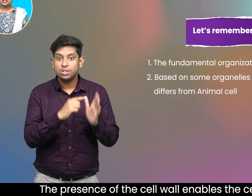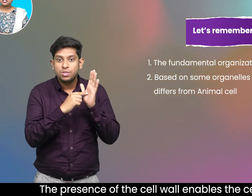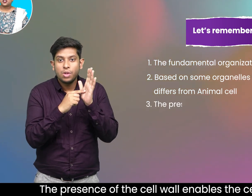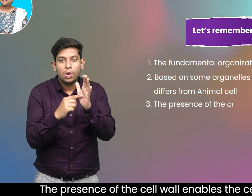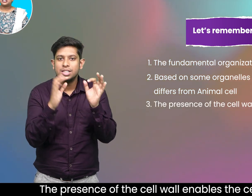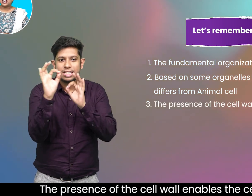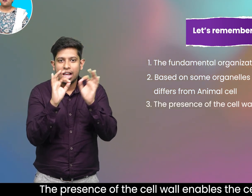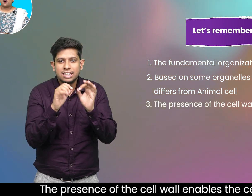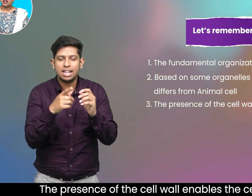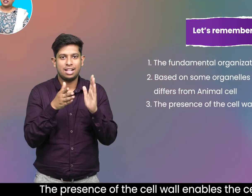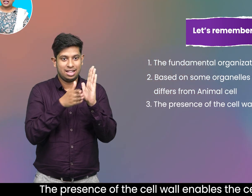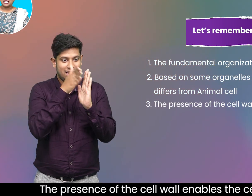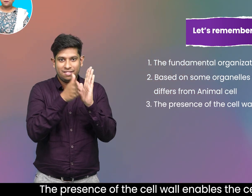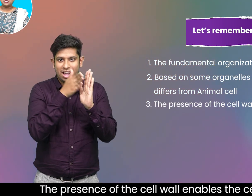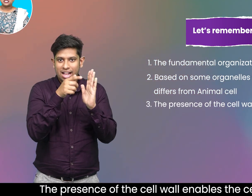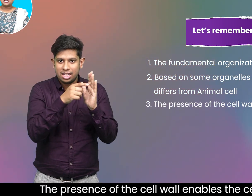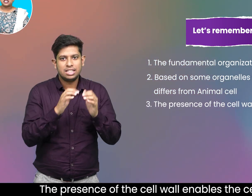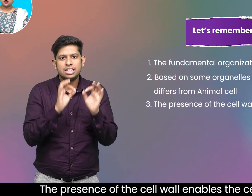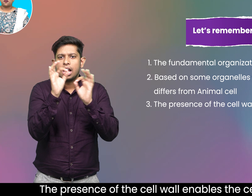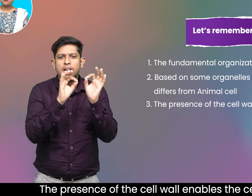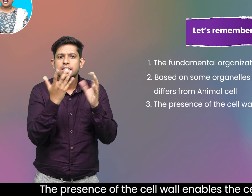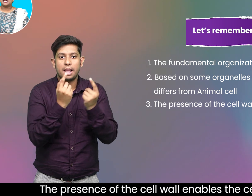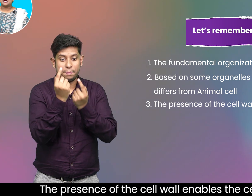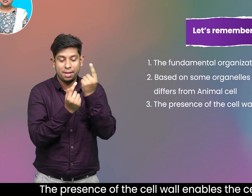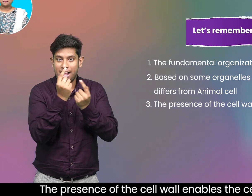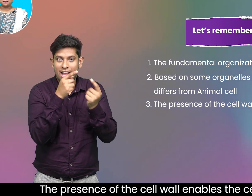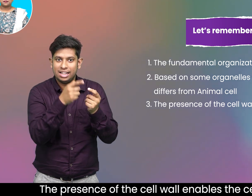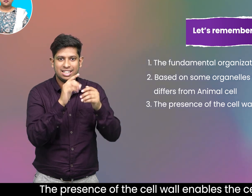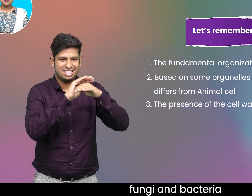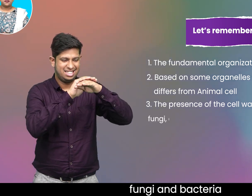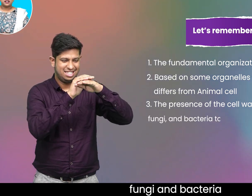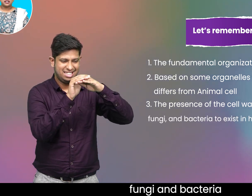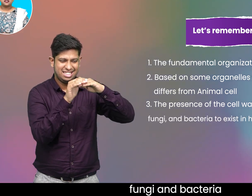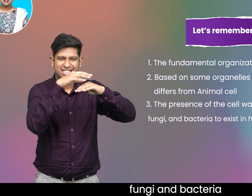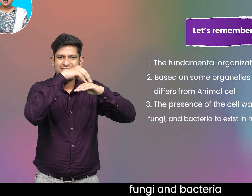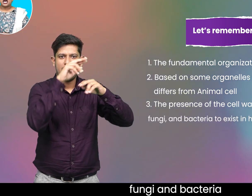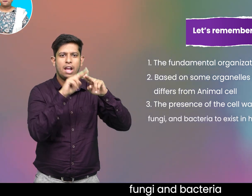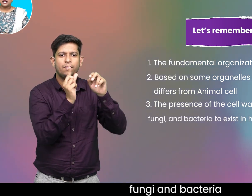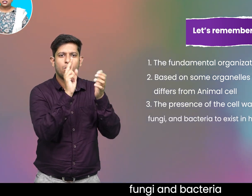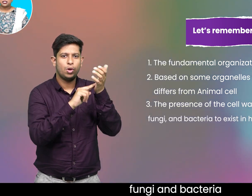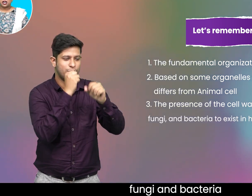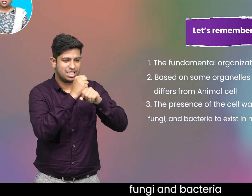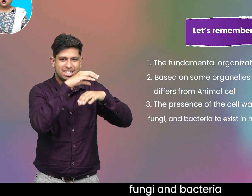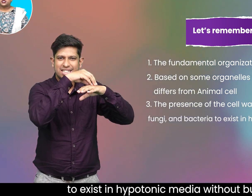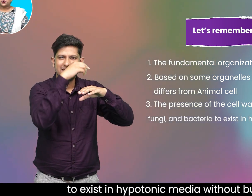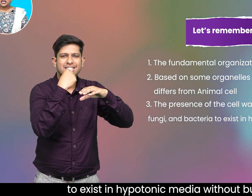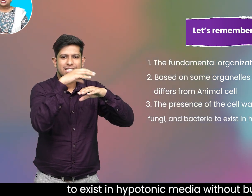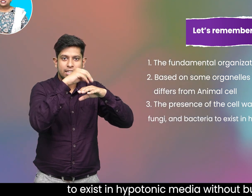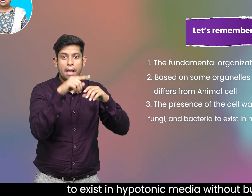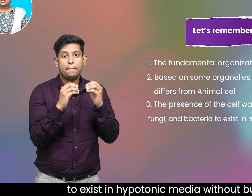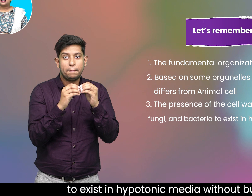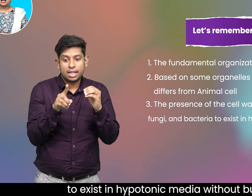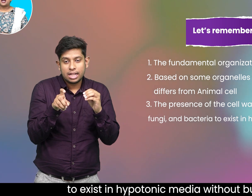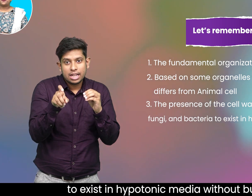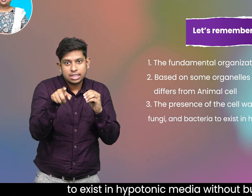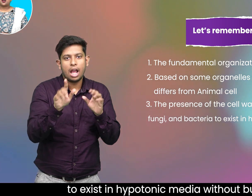The presence of cell wall enables the cell of plants, fungi and bacteria to